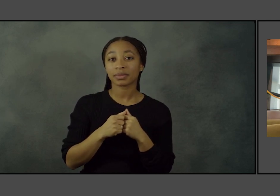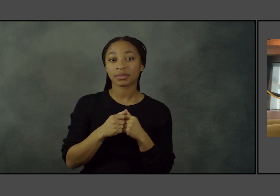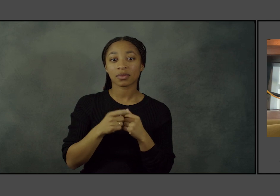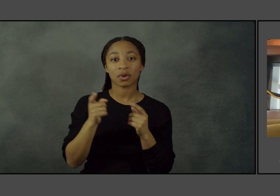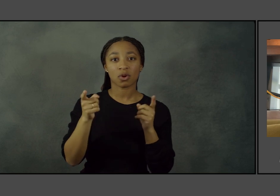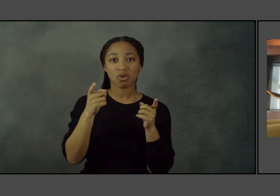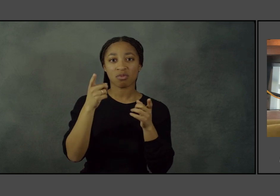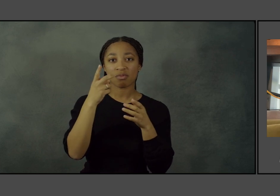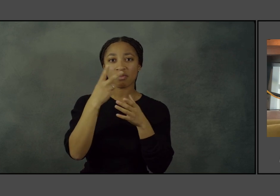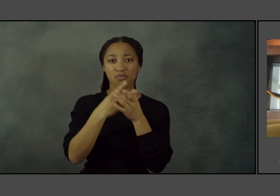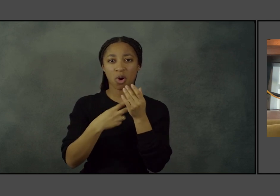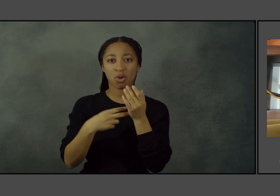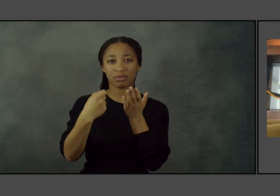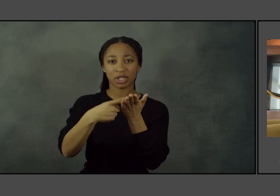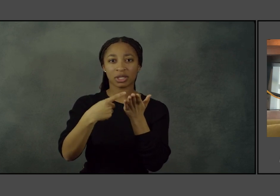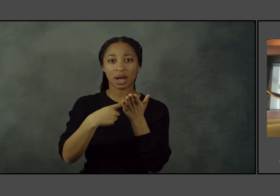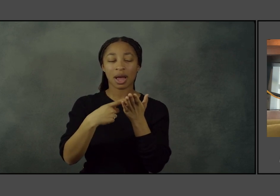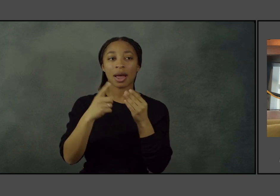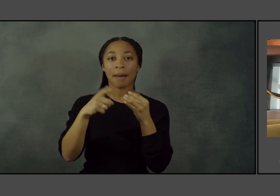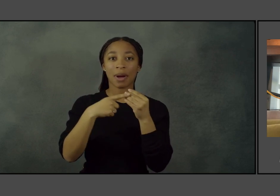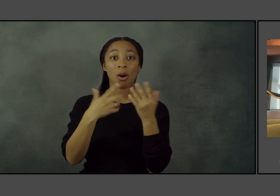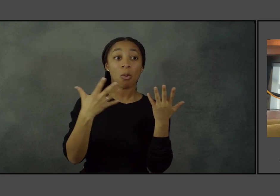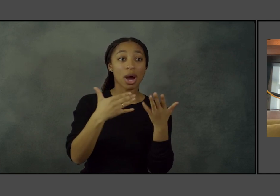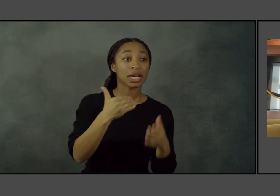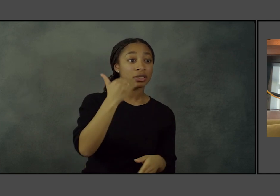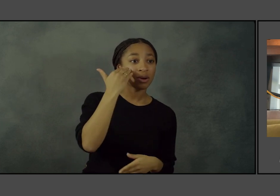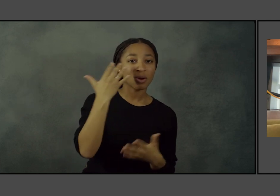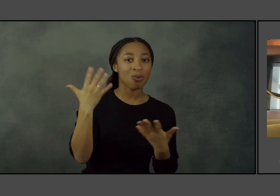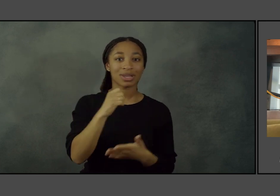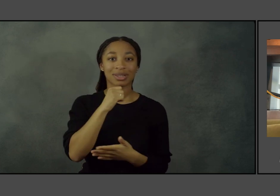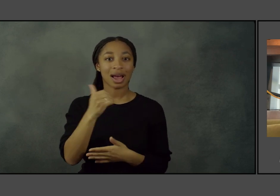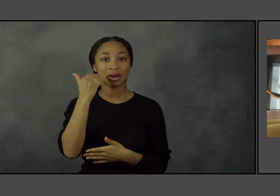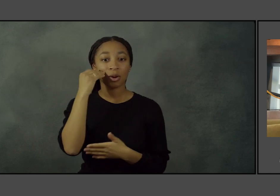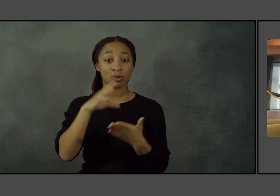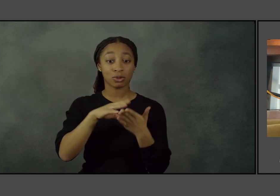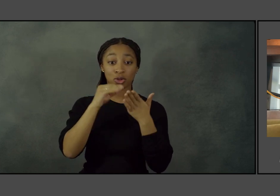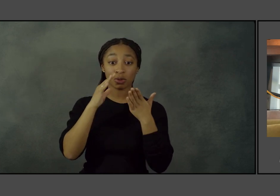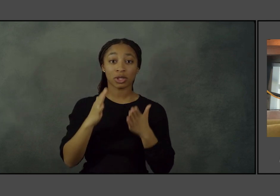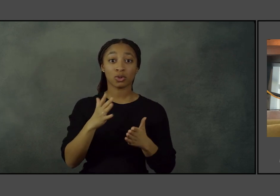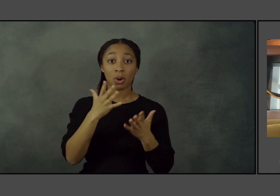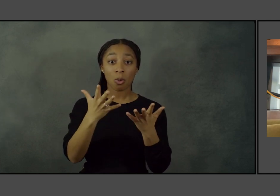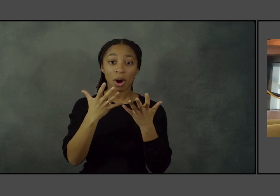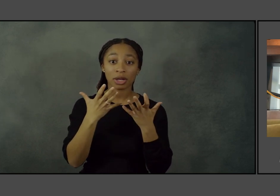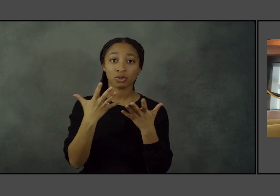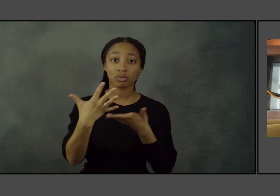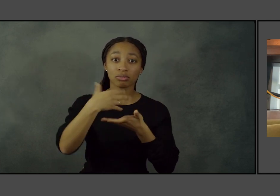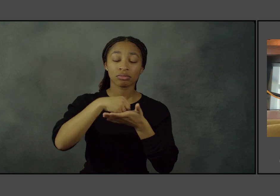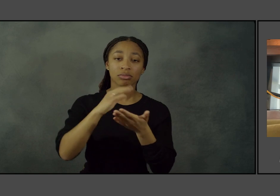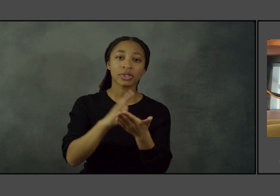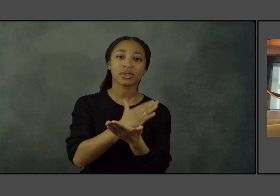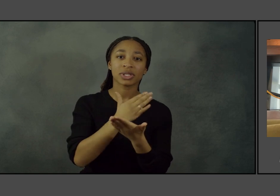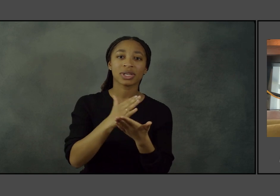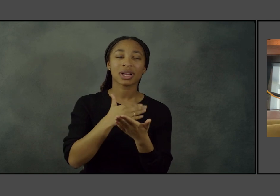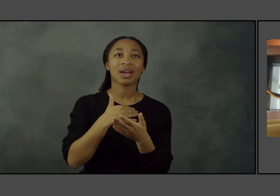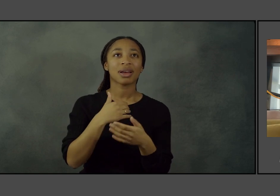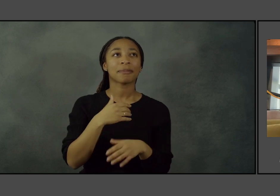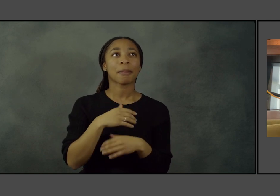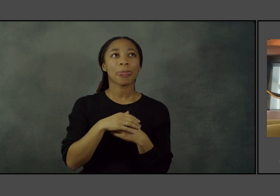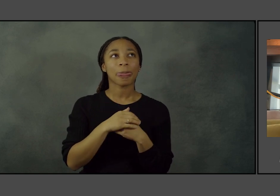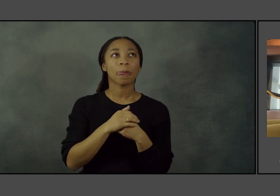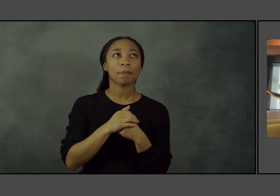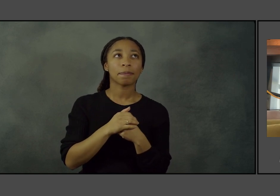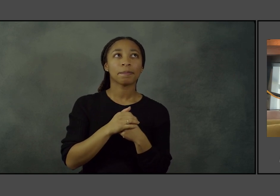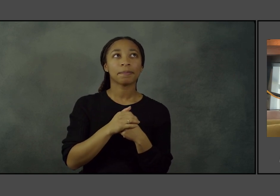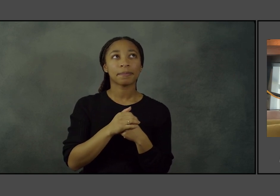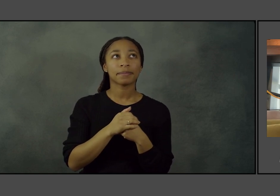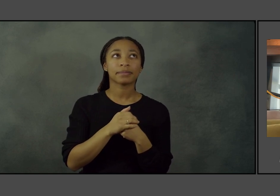by these students who are coming into the music, I think a lot about, it asks, I feel one of the things it asks is for you